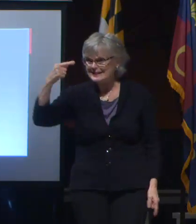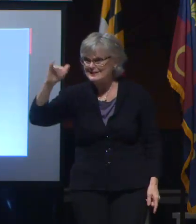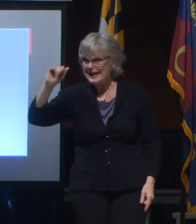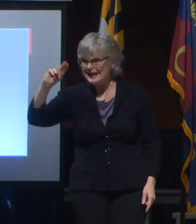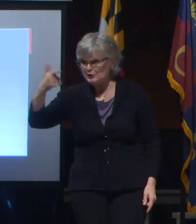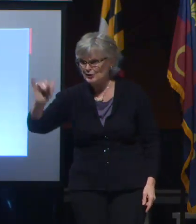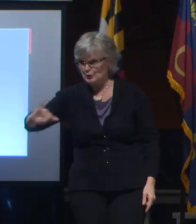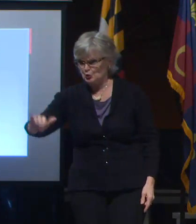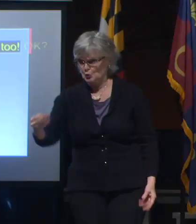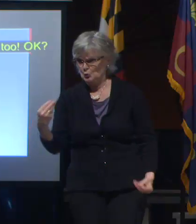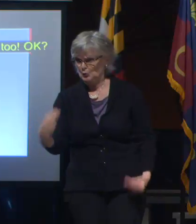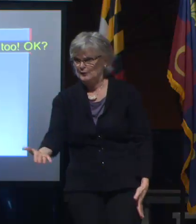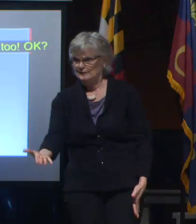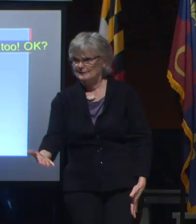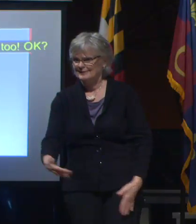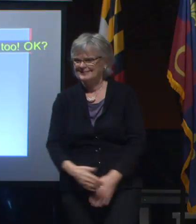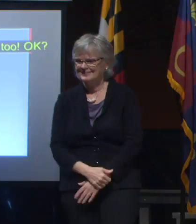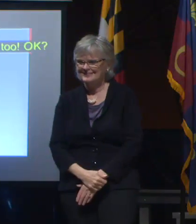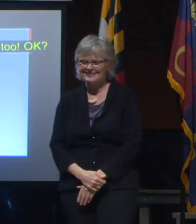okay?